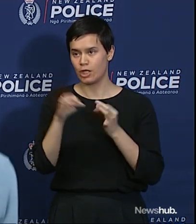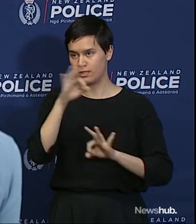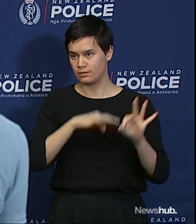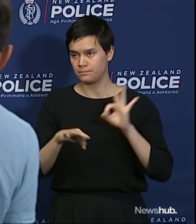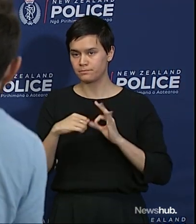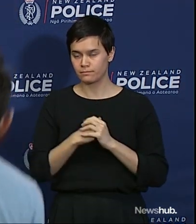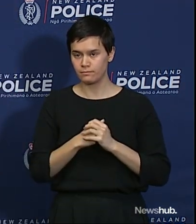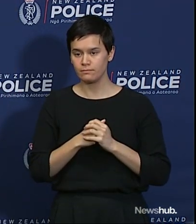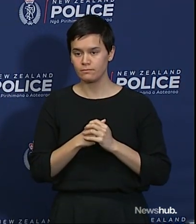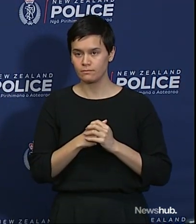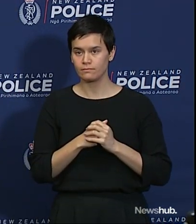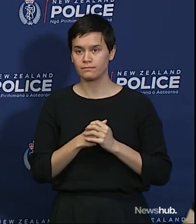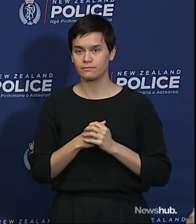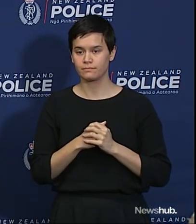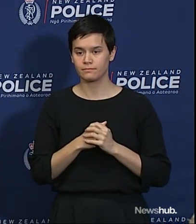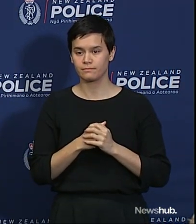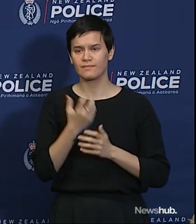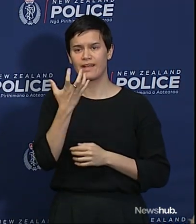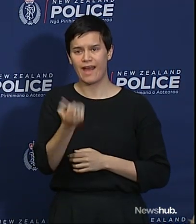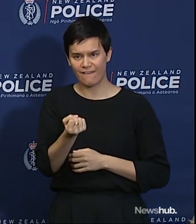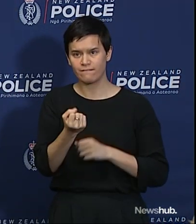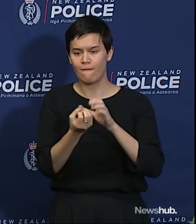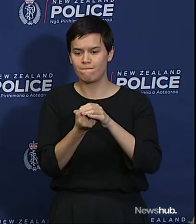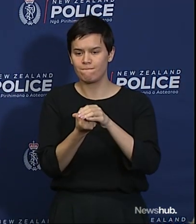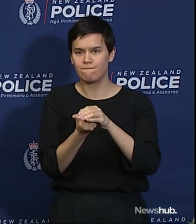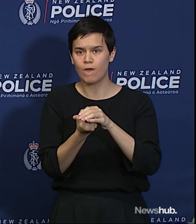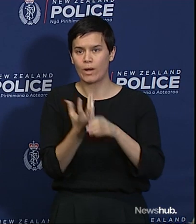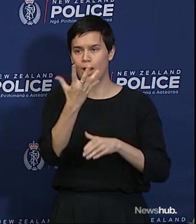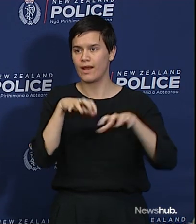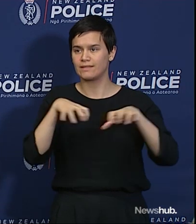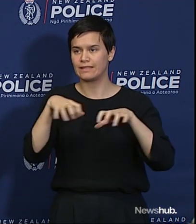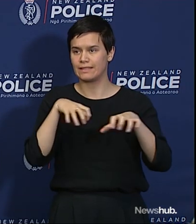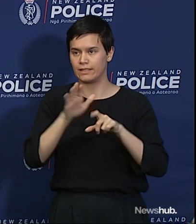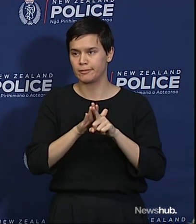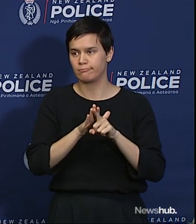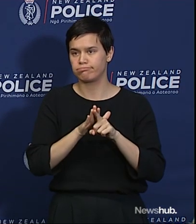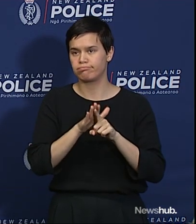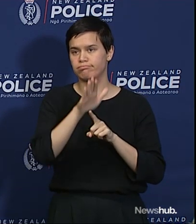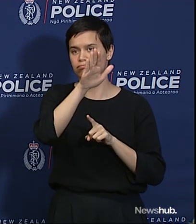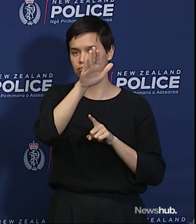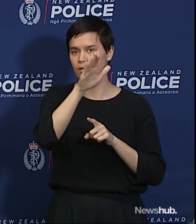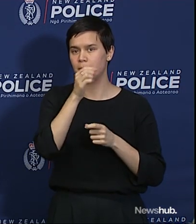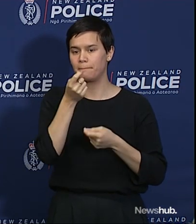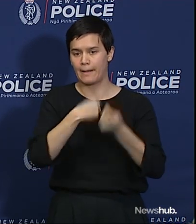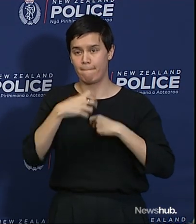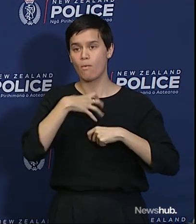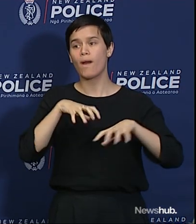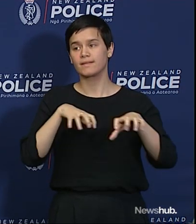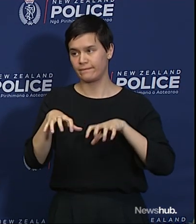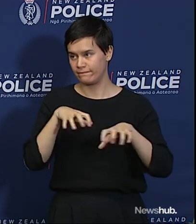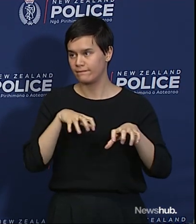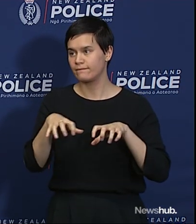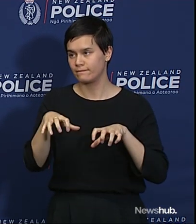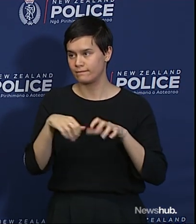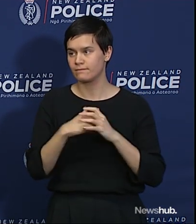in the volcanic status overnight and today at Whakaari White Island. So what does this current situation mean on